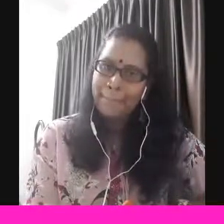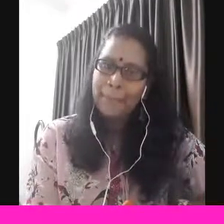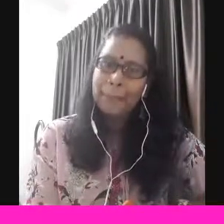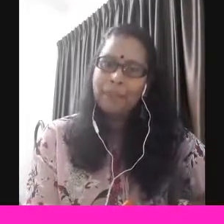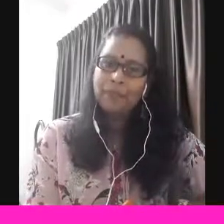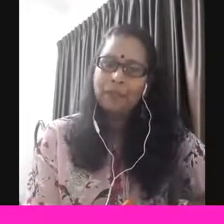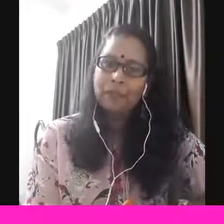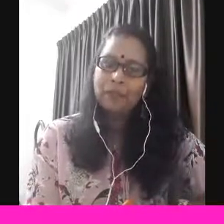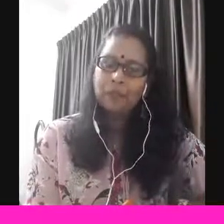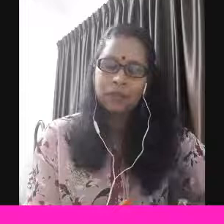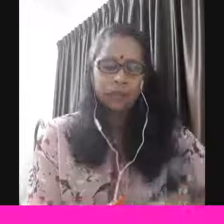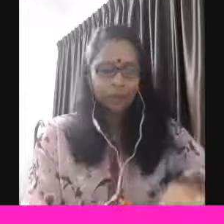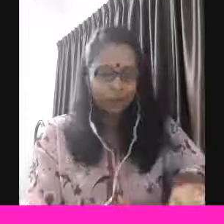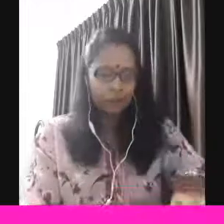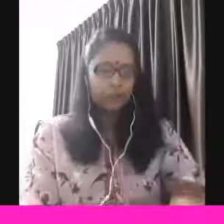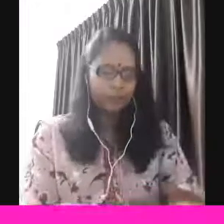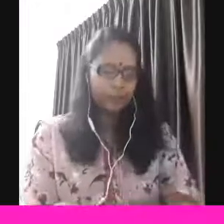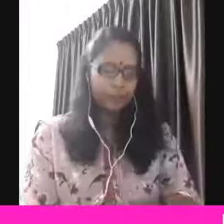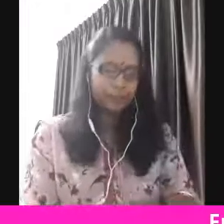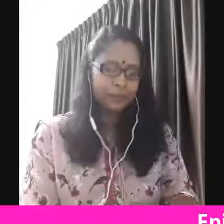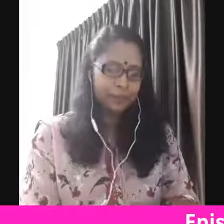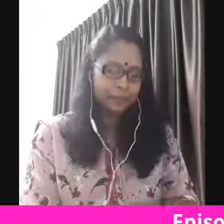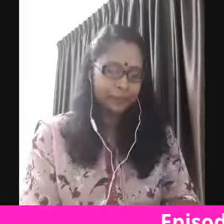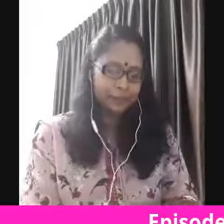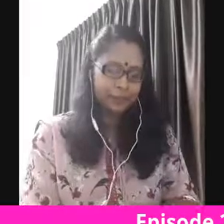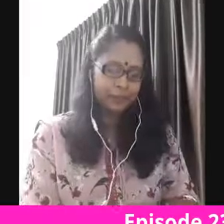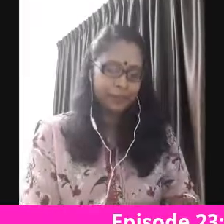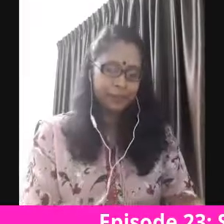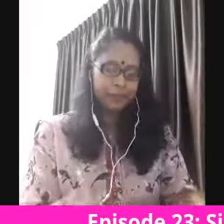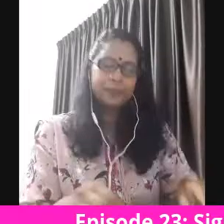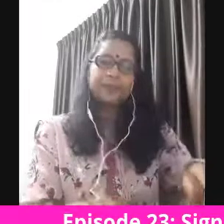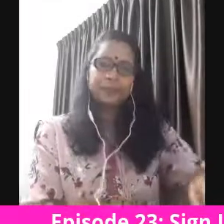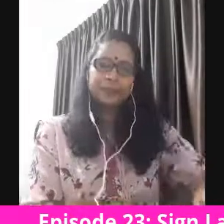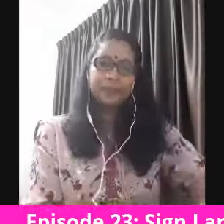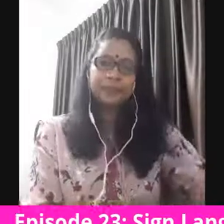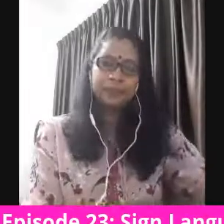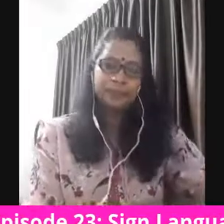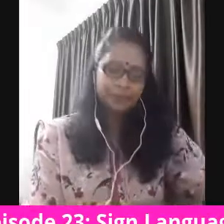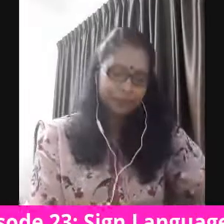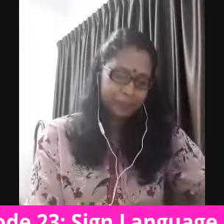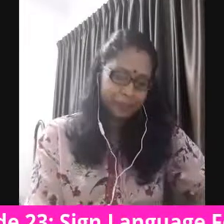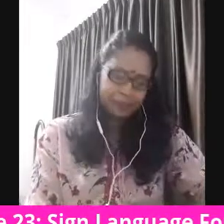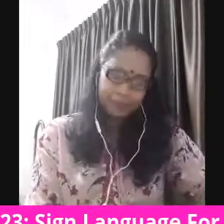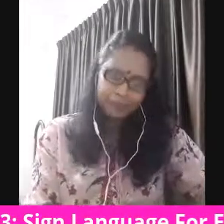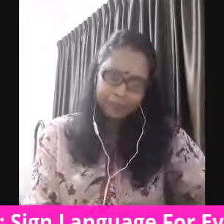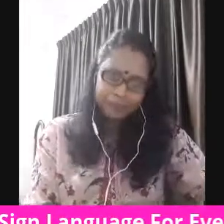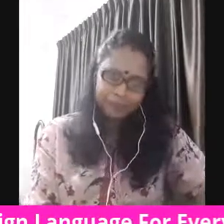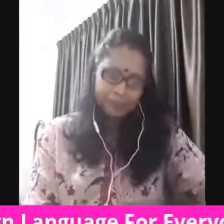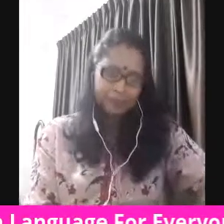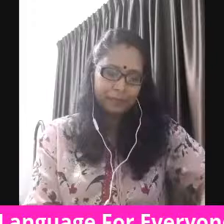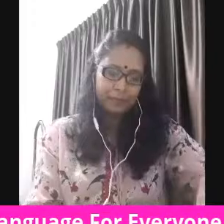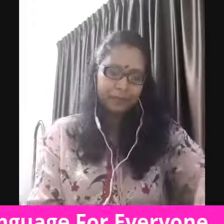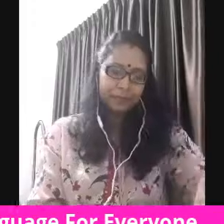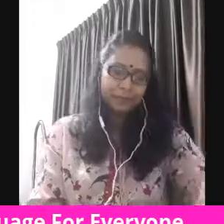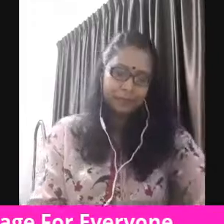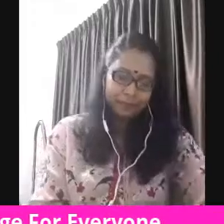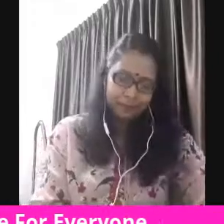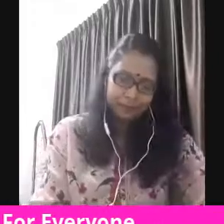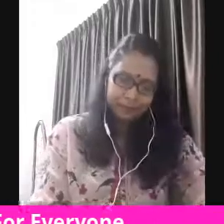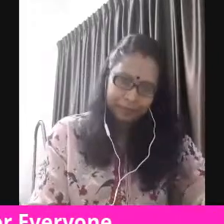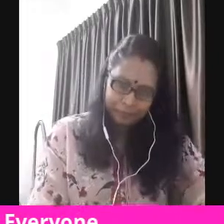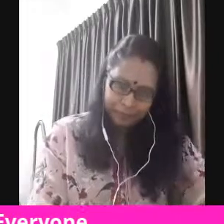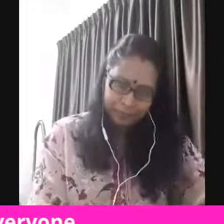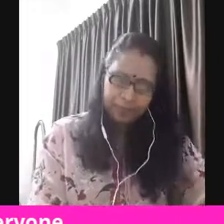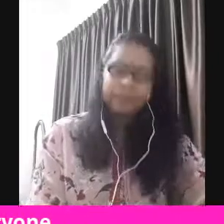I mean, for the students, as you said, there is a school in Penang, and even every district have this special education